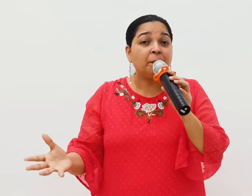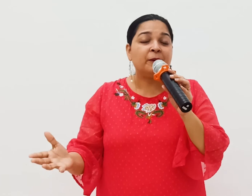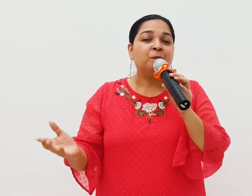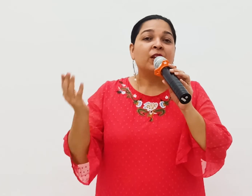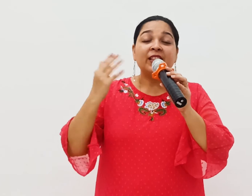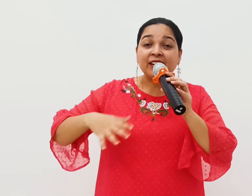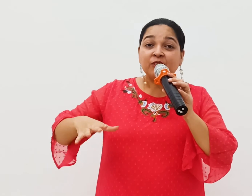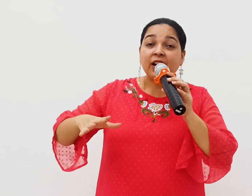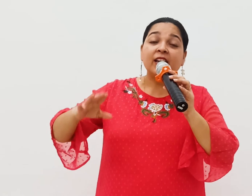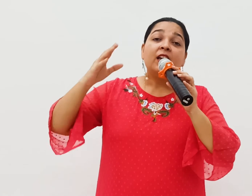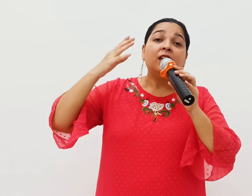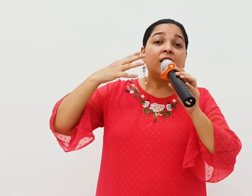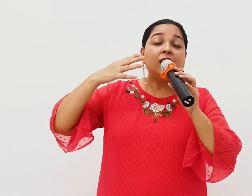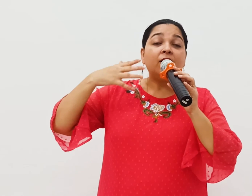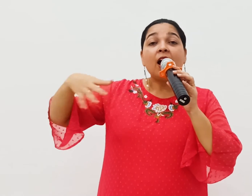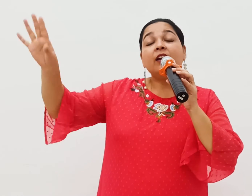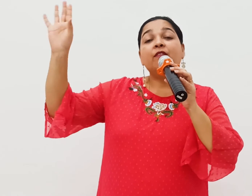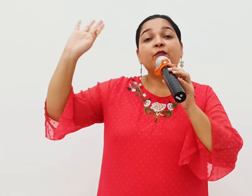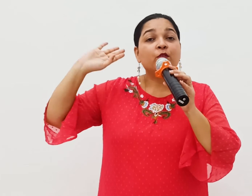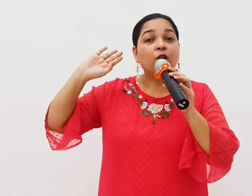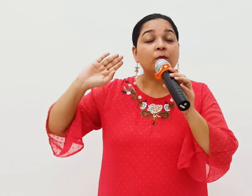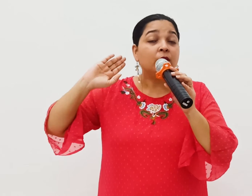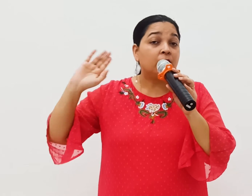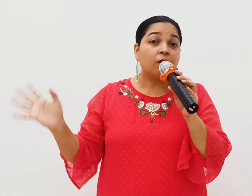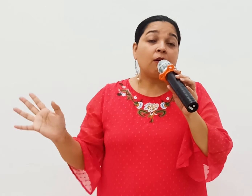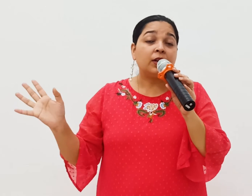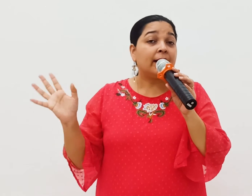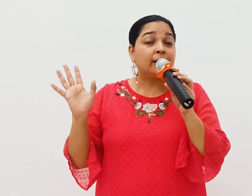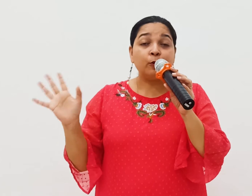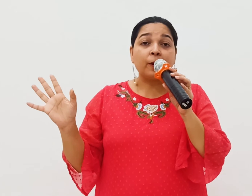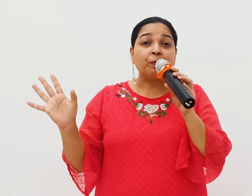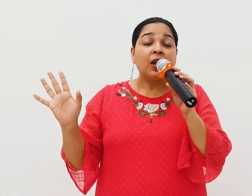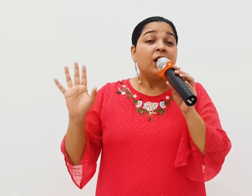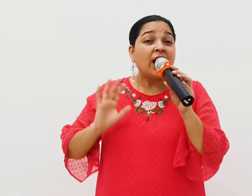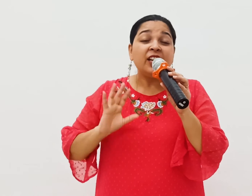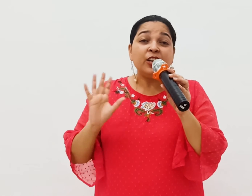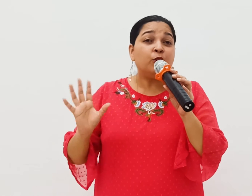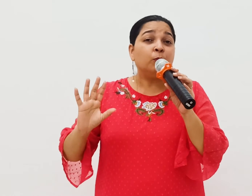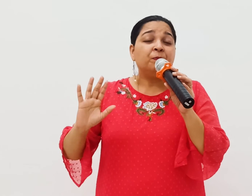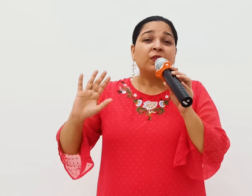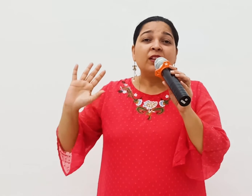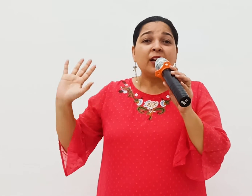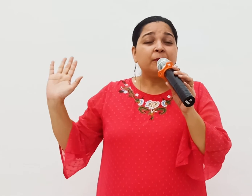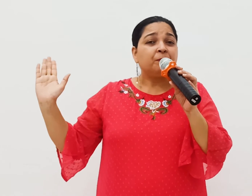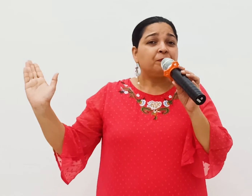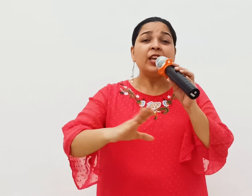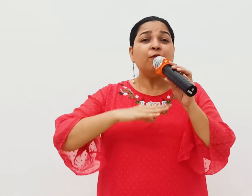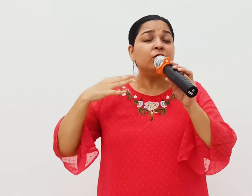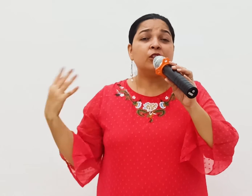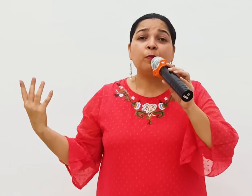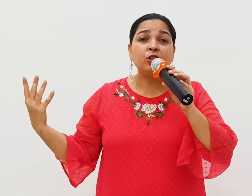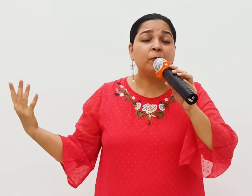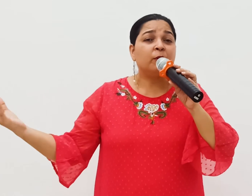to happen. That is why he ran away from God. Hallelujah. And he knew that